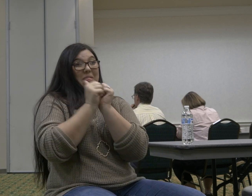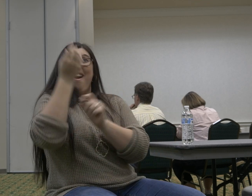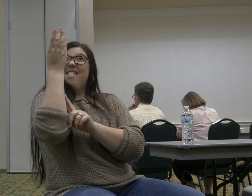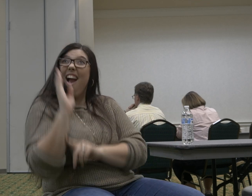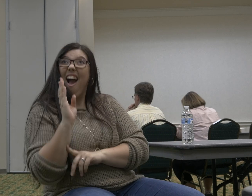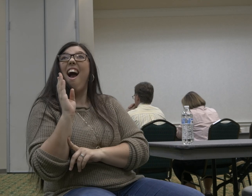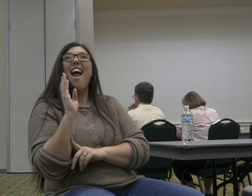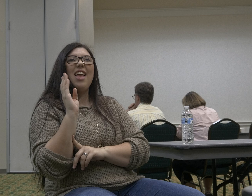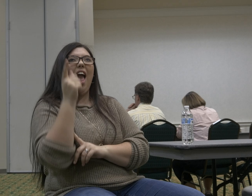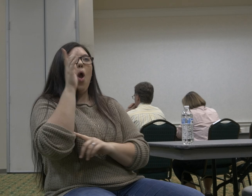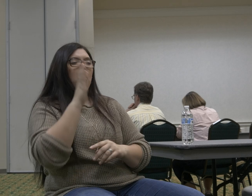deceive you.